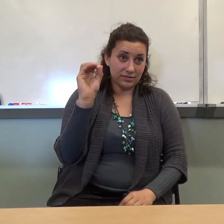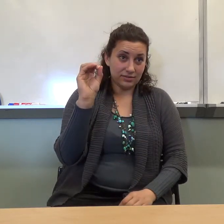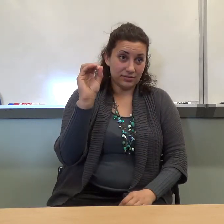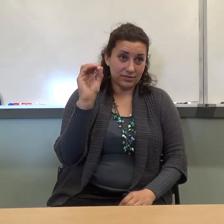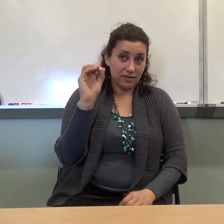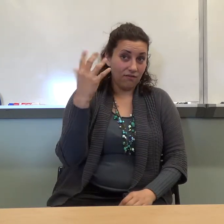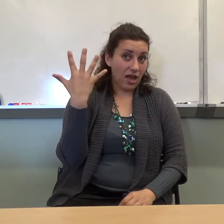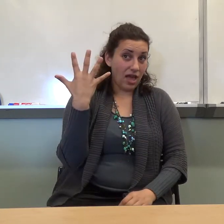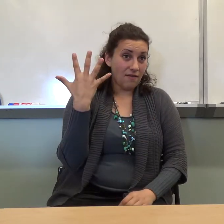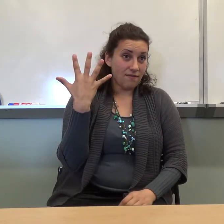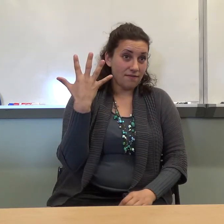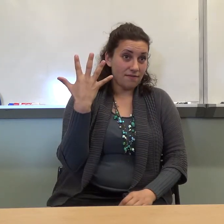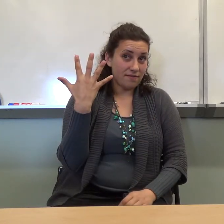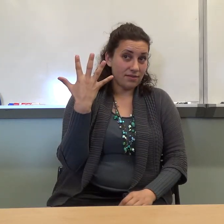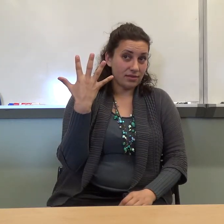Five. Let's try 5.